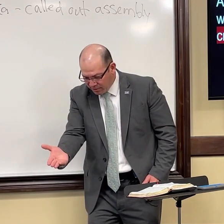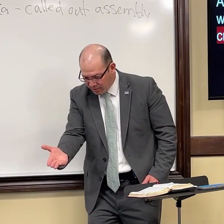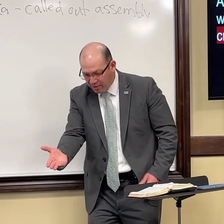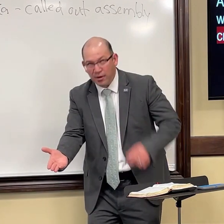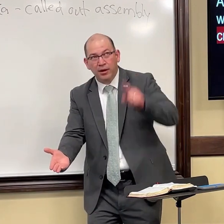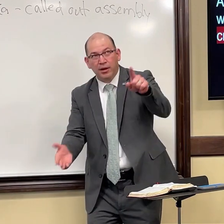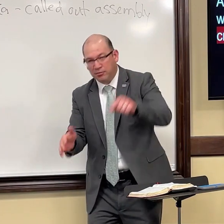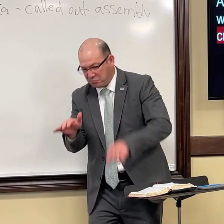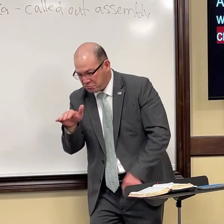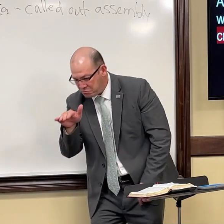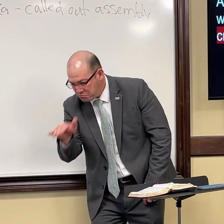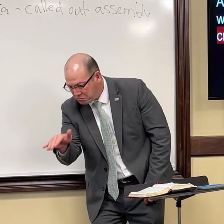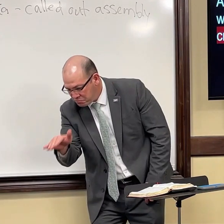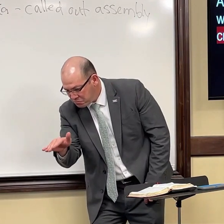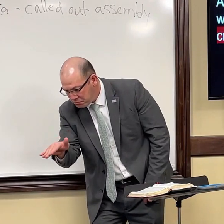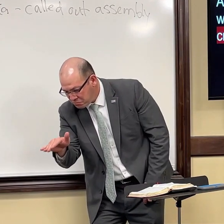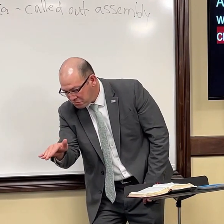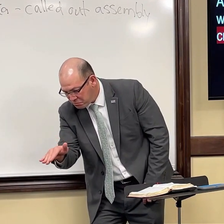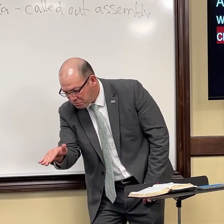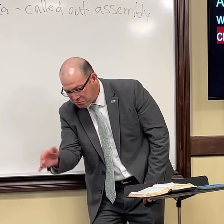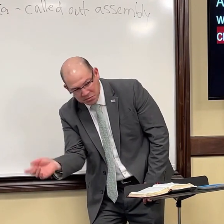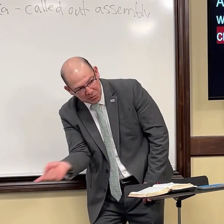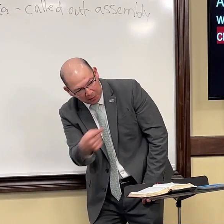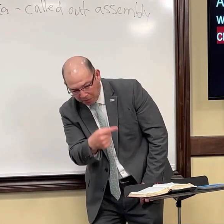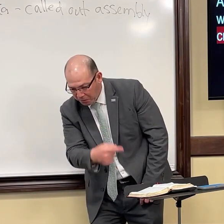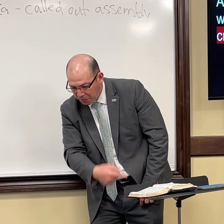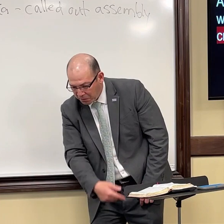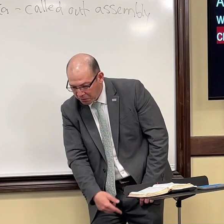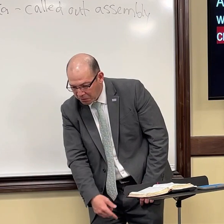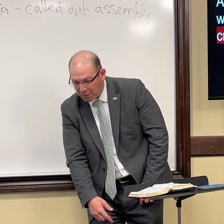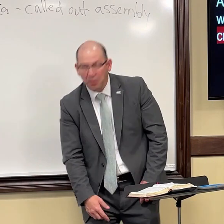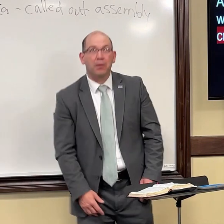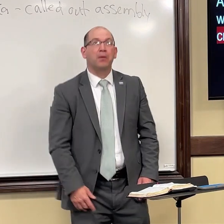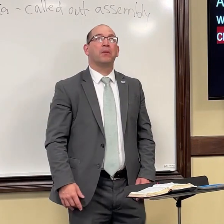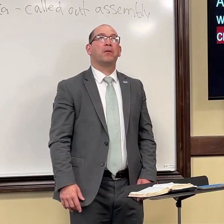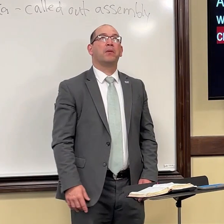a missionary here that God has touched their heart for them to go.